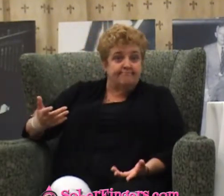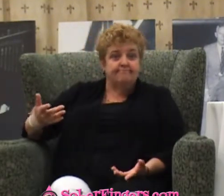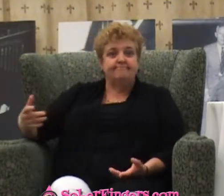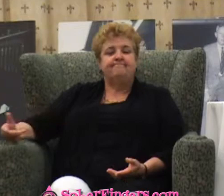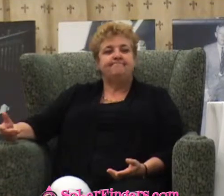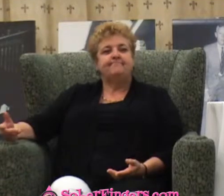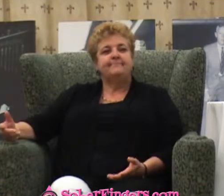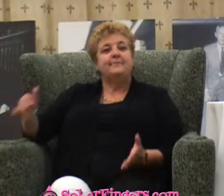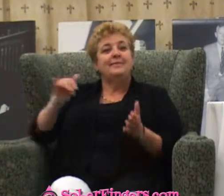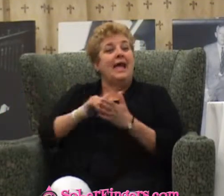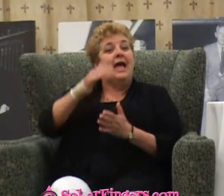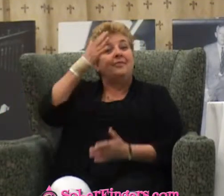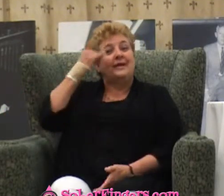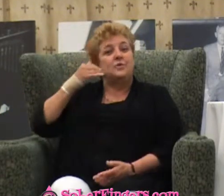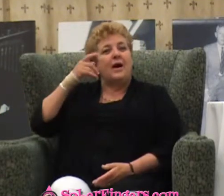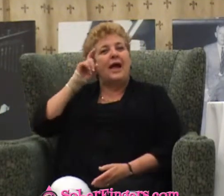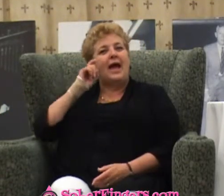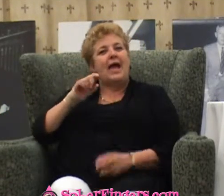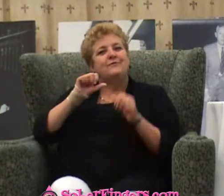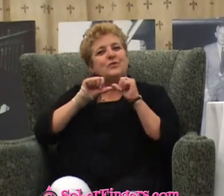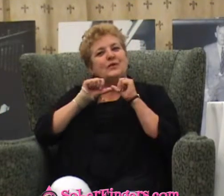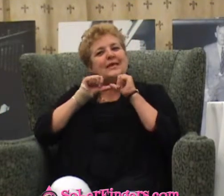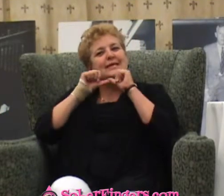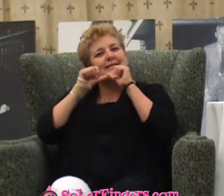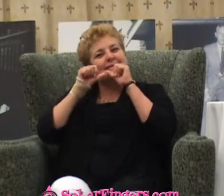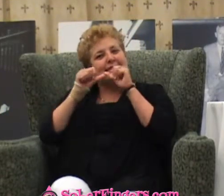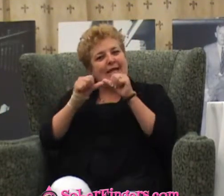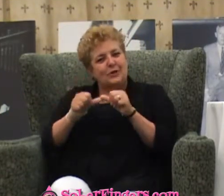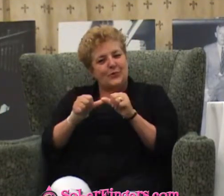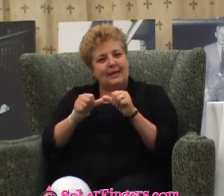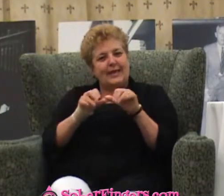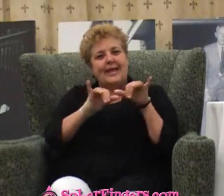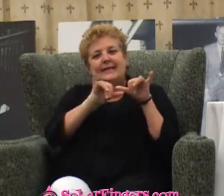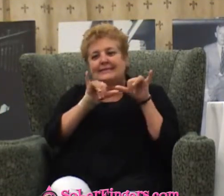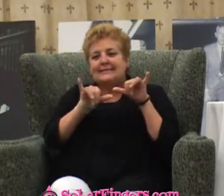That's why I have to continually stay in the middle of this thing.